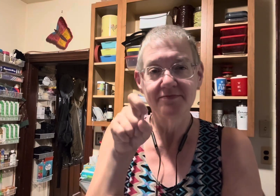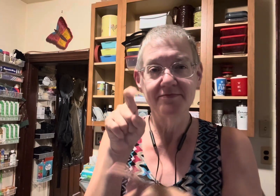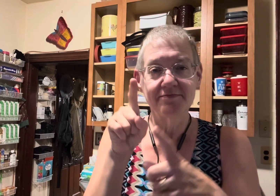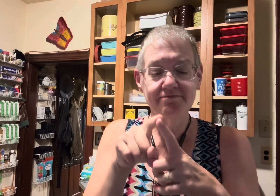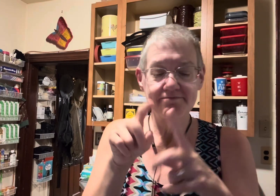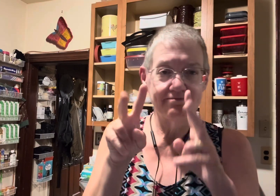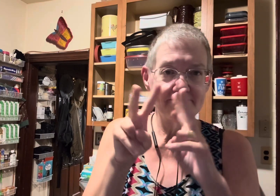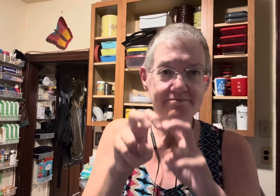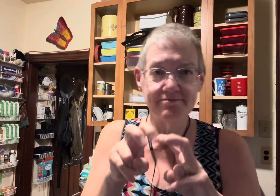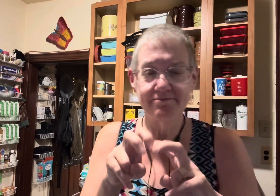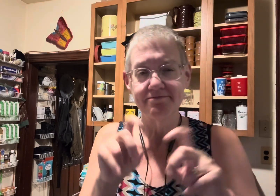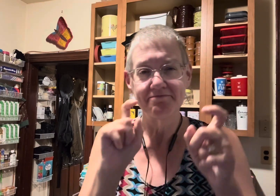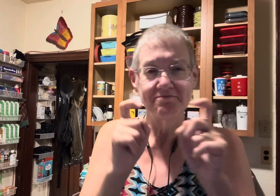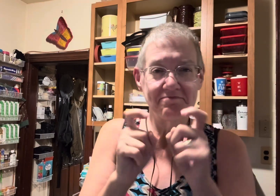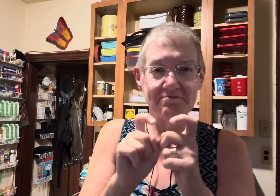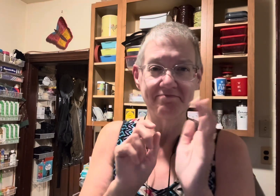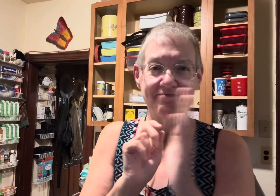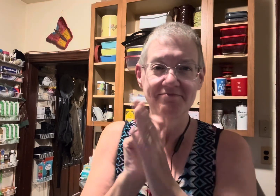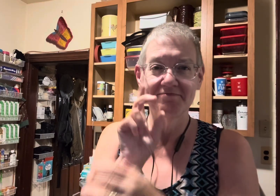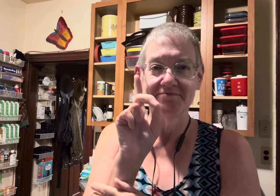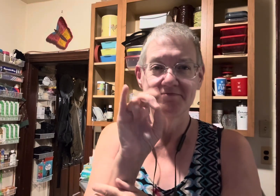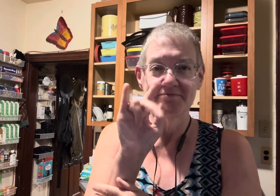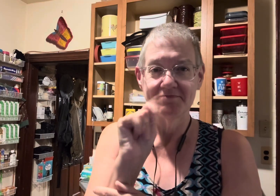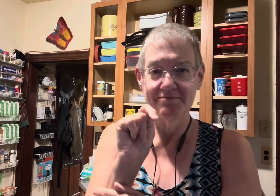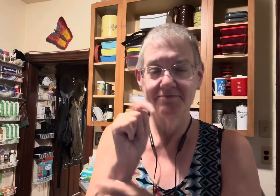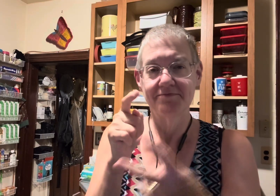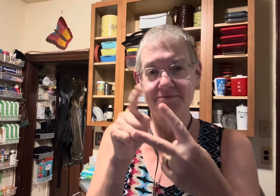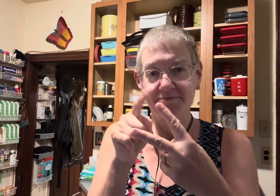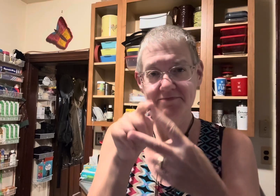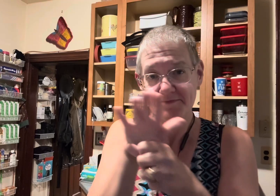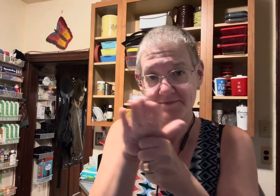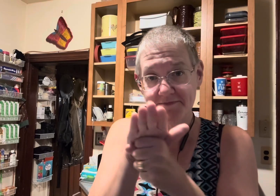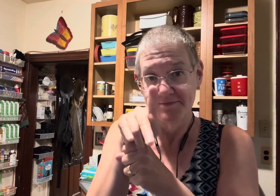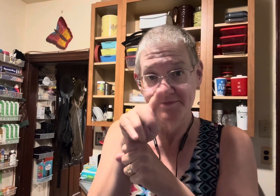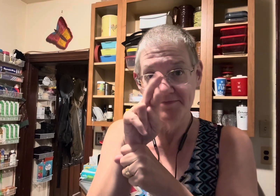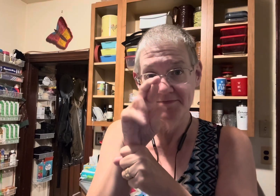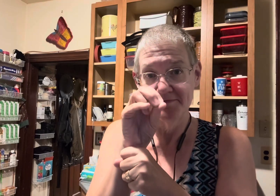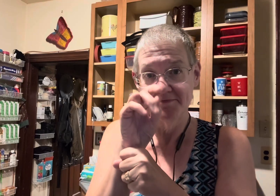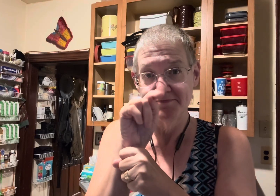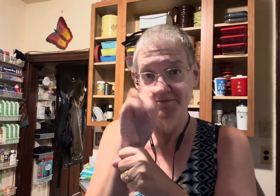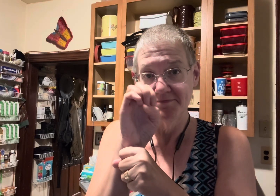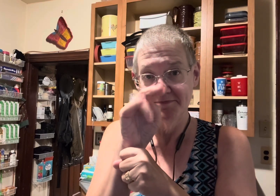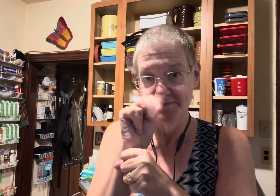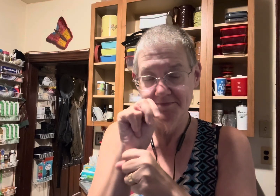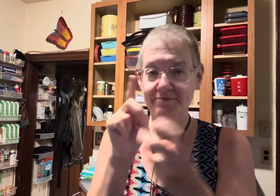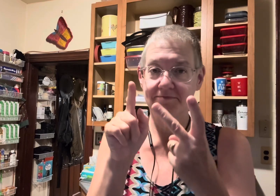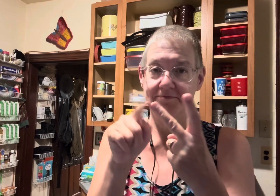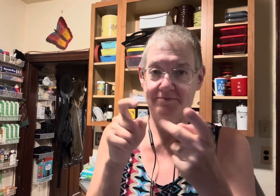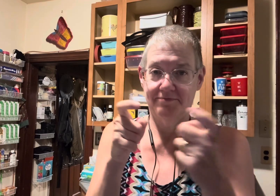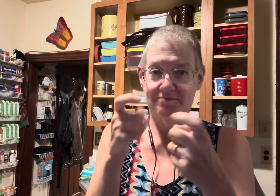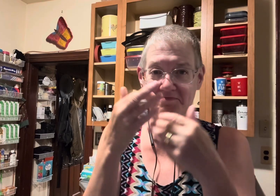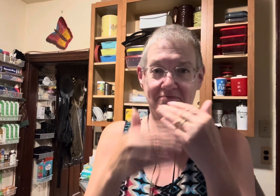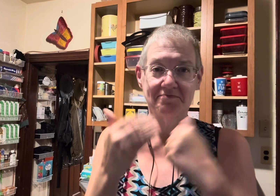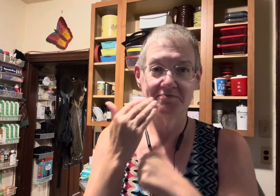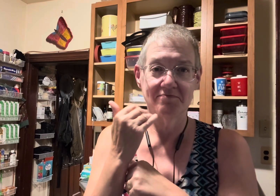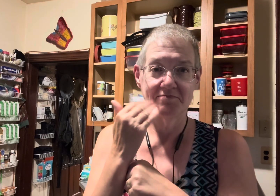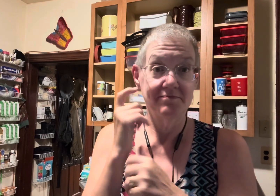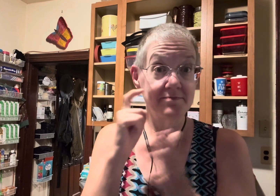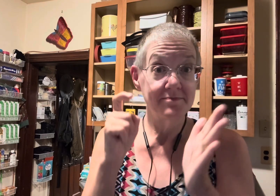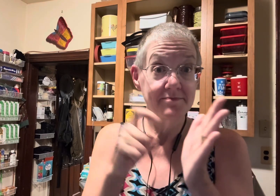guy either. So I've really been having to analyze and tweak things in his diet. Make sure he gets enough protein and to control